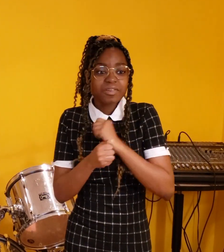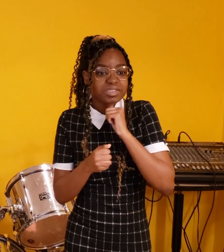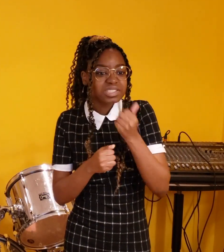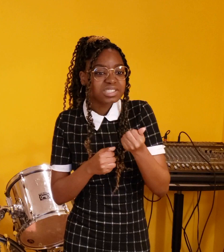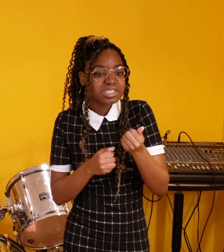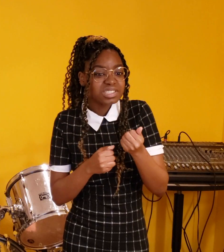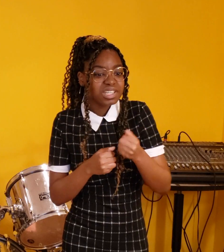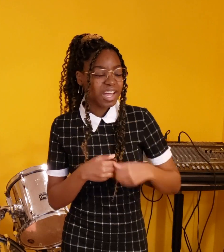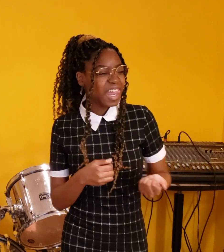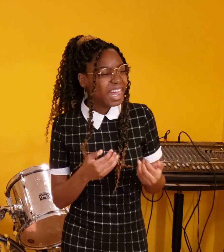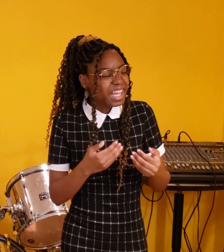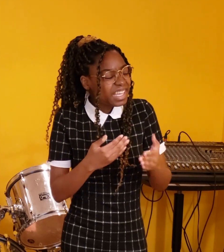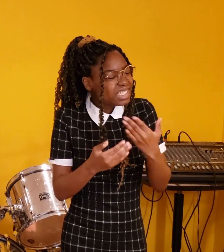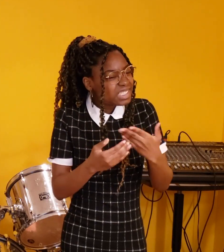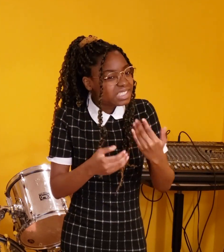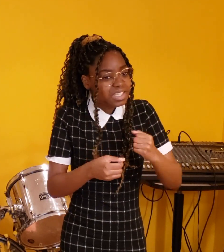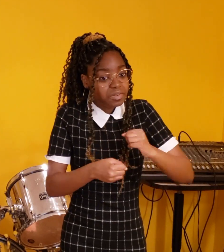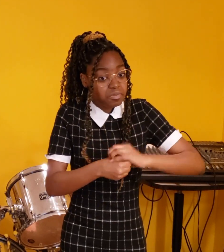not think evil.